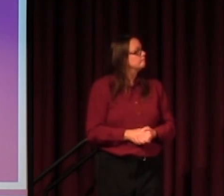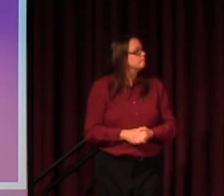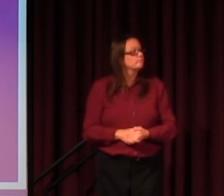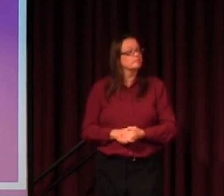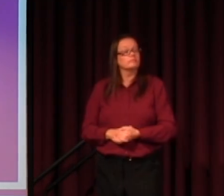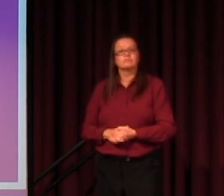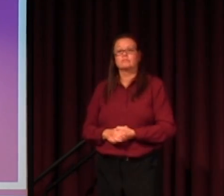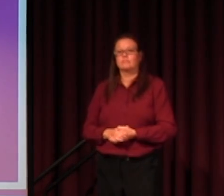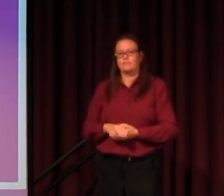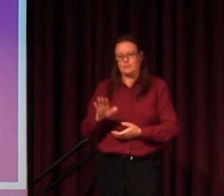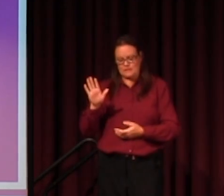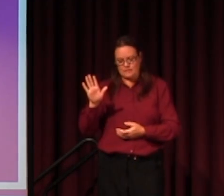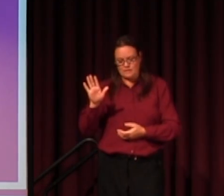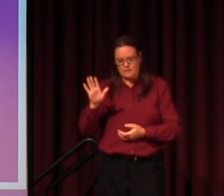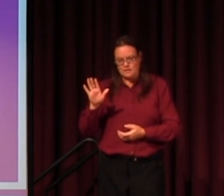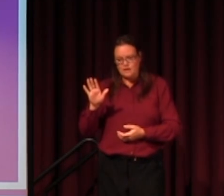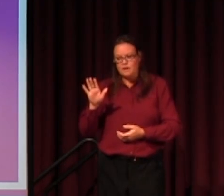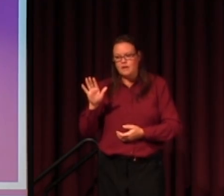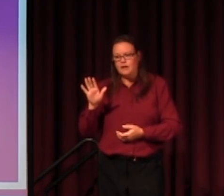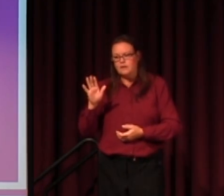One of the most insidious things